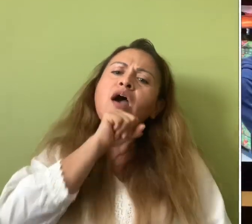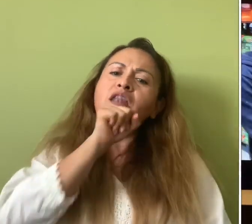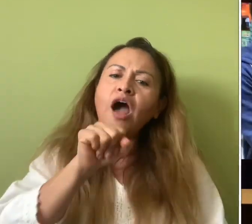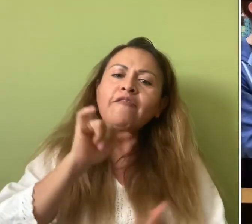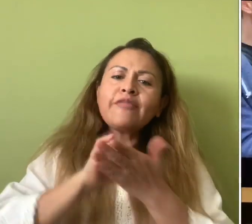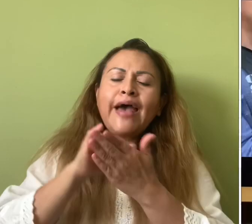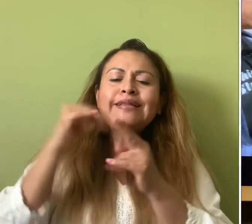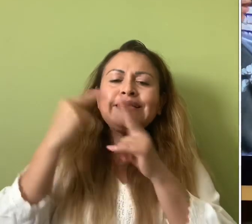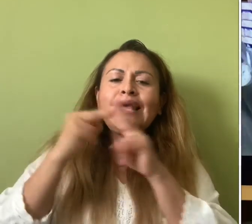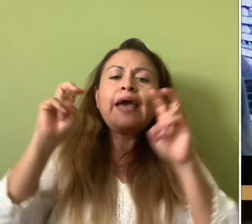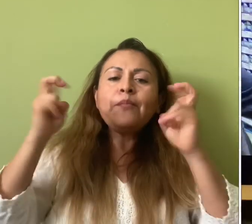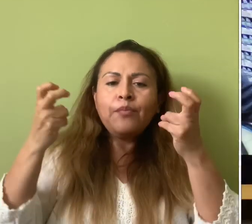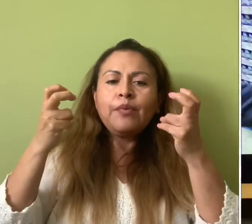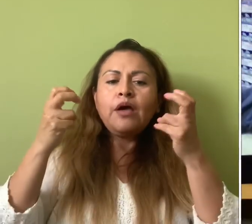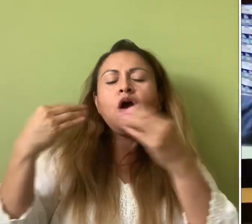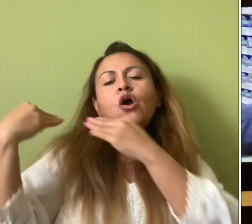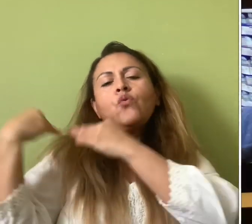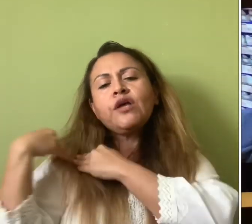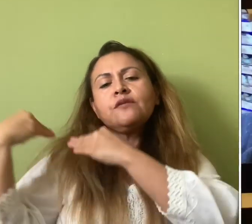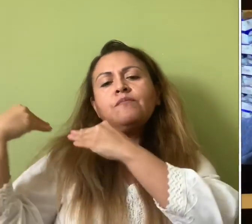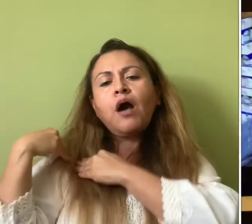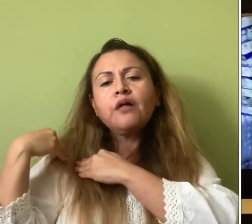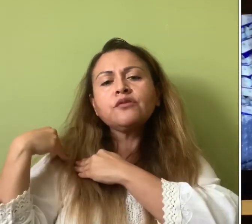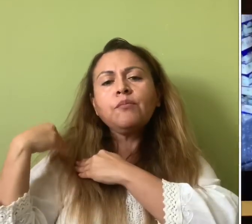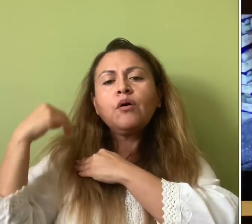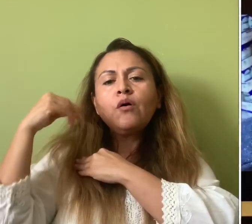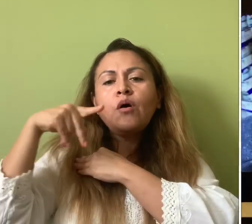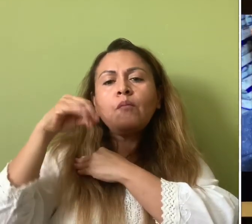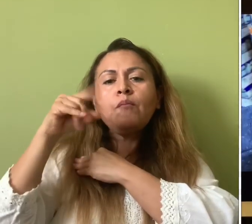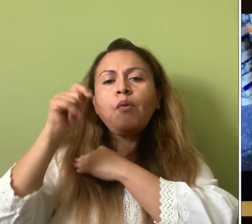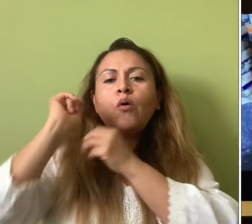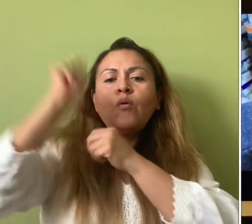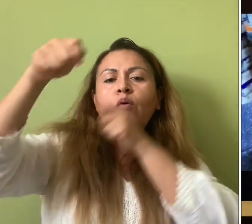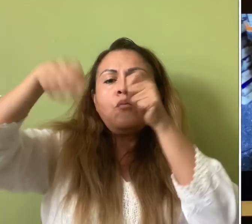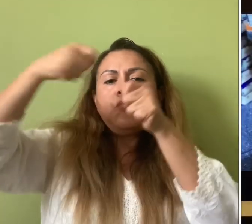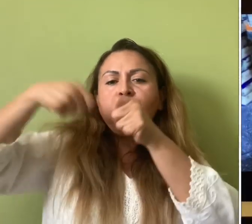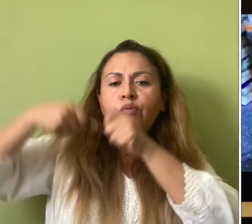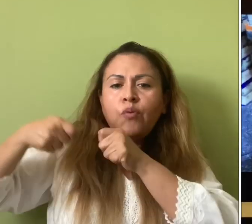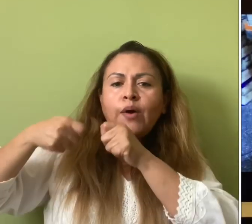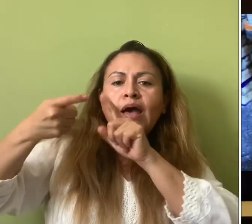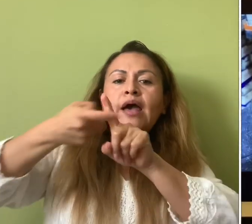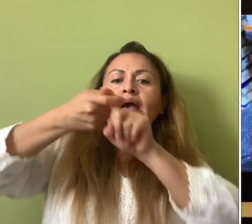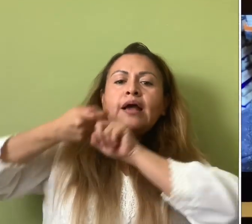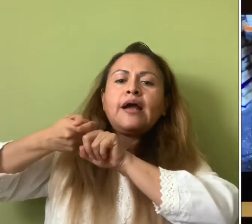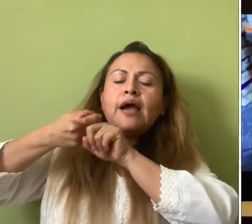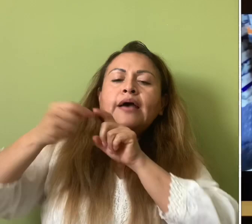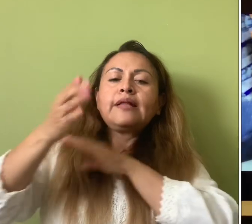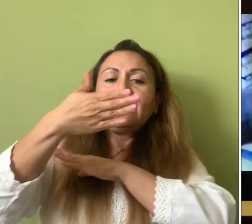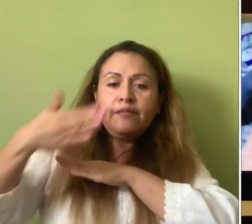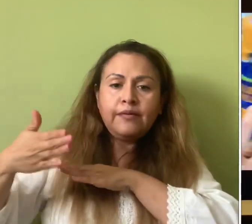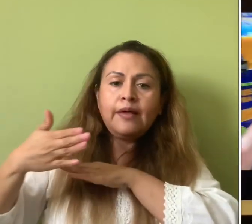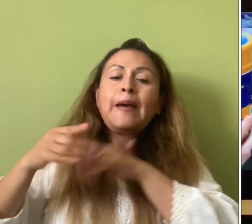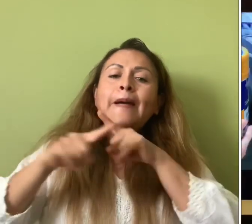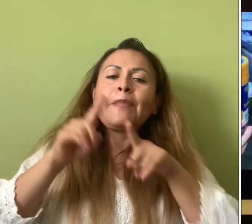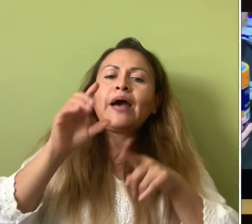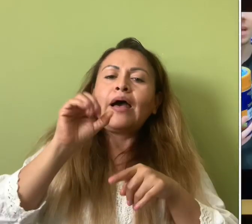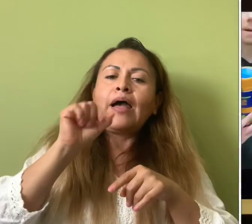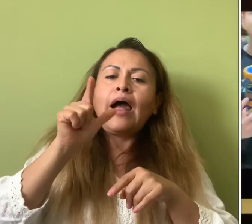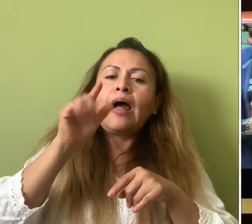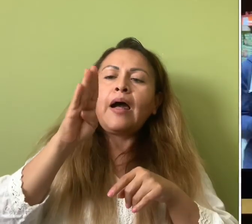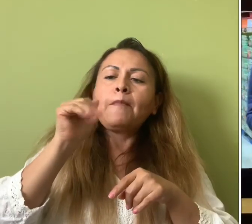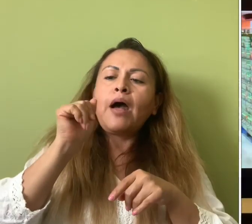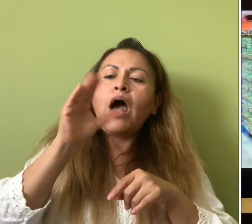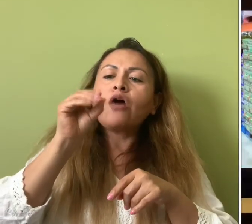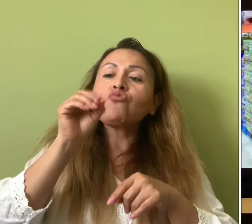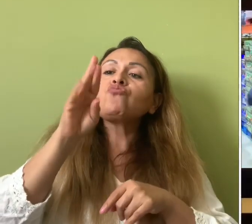brand here because it's responsibly pole and line caught, called Wild Planet, I don't love the fact that it's albacore tuna. We talk